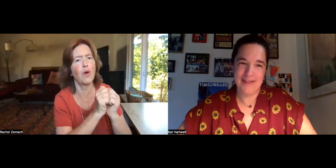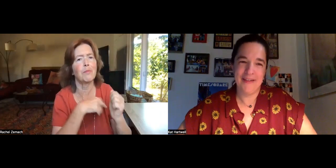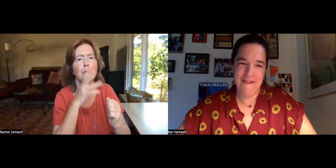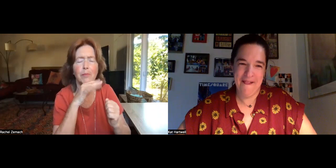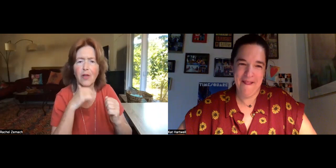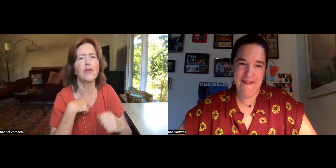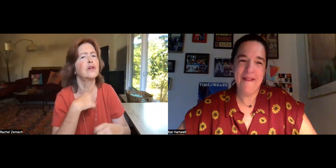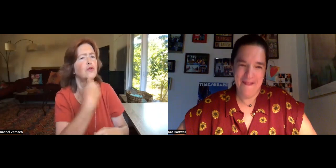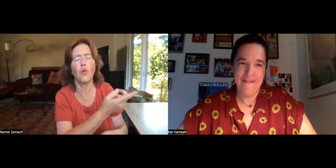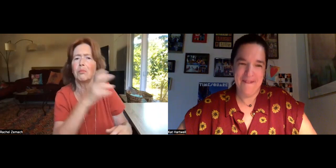Mother.